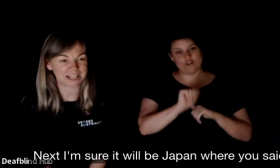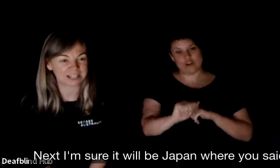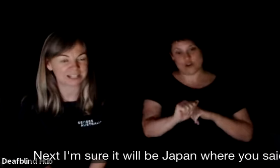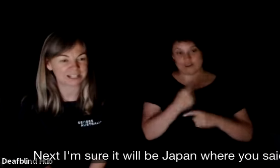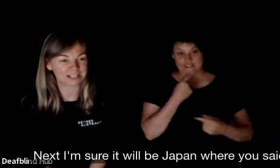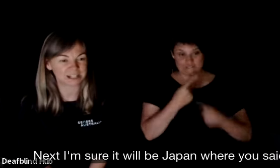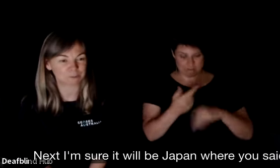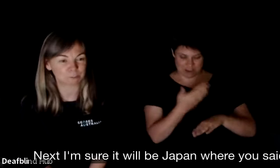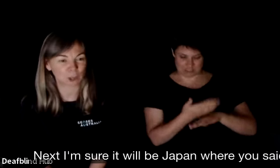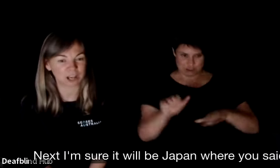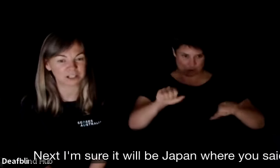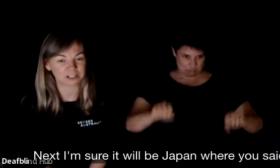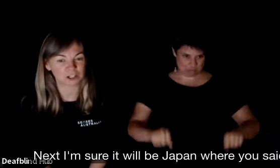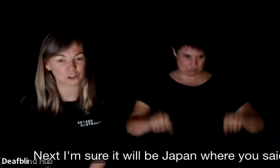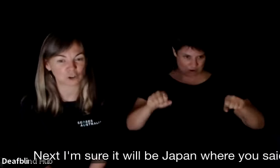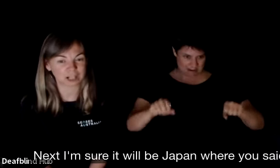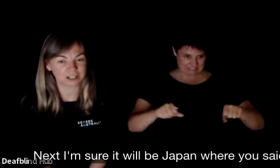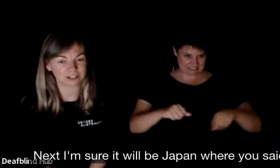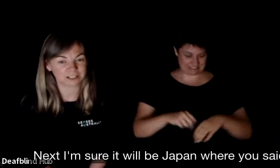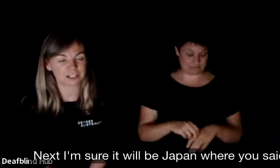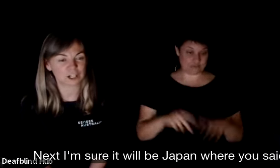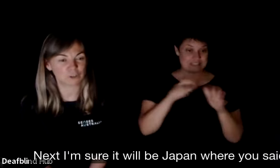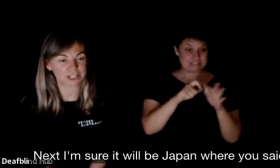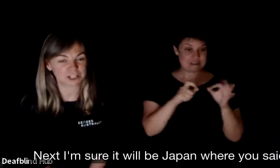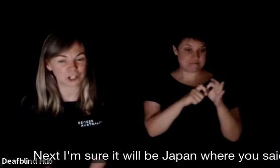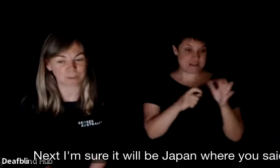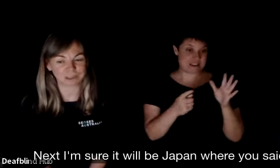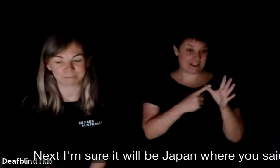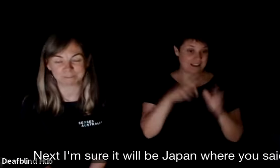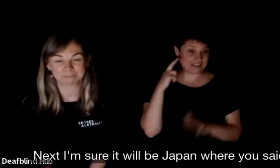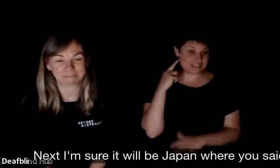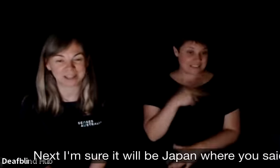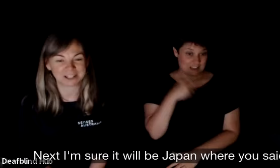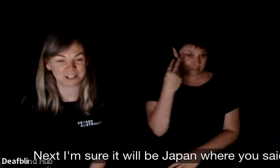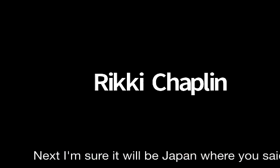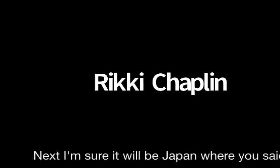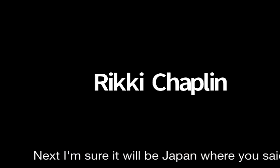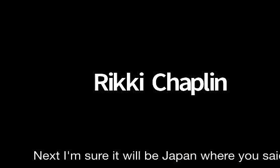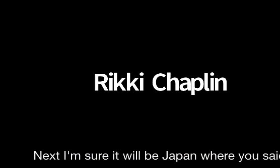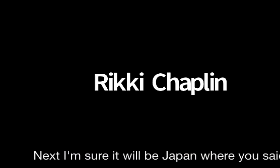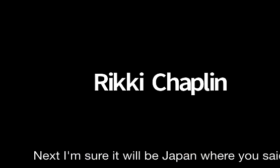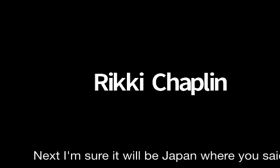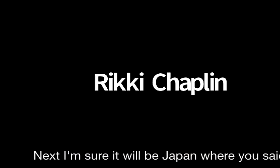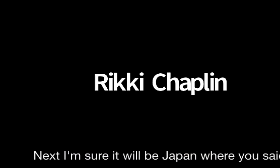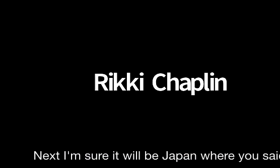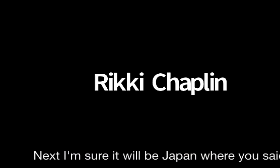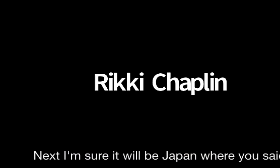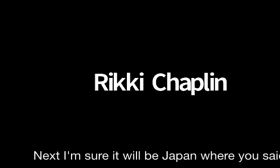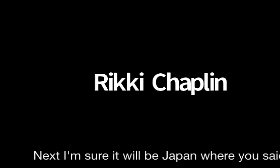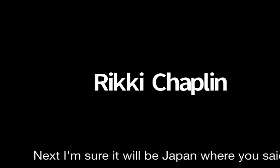DBA, Deafblind Australia, Ricky Chaplin. Thank you. Thank you very much. Thank